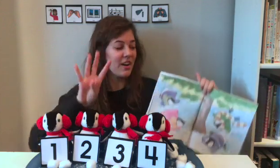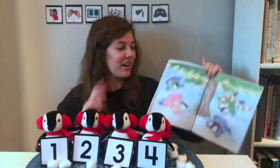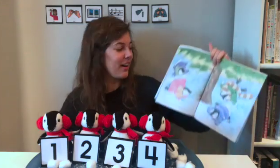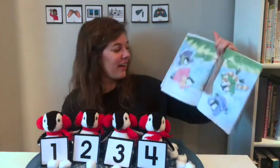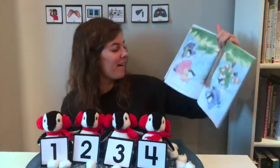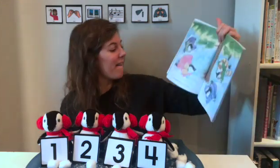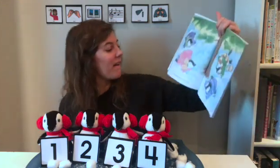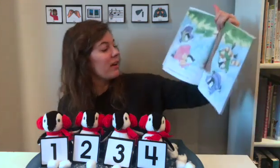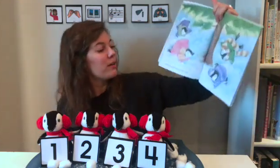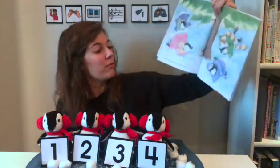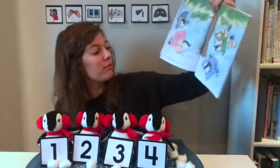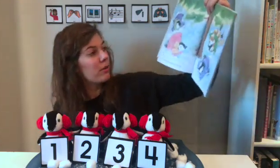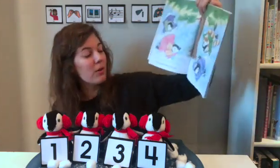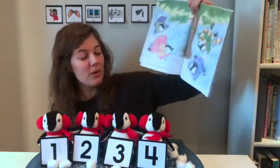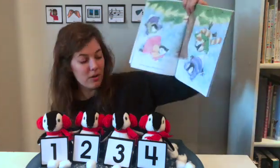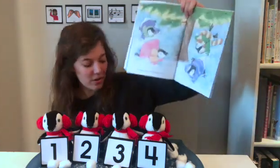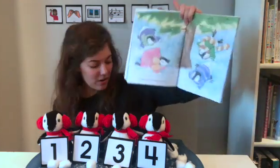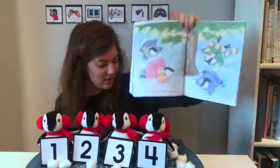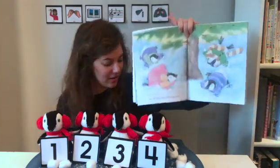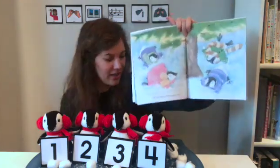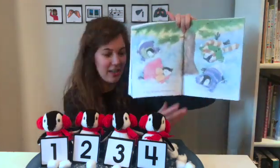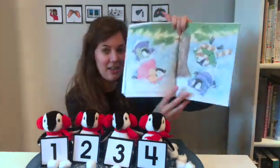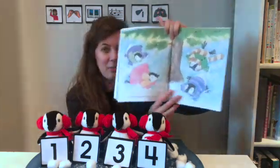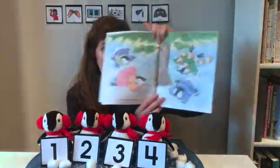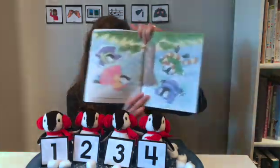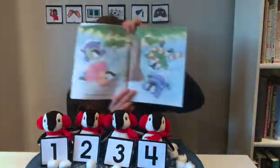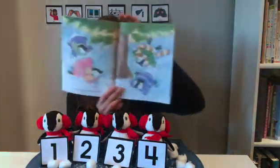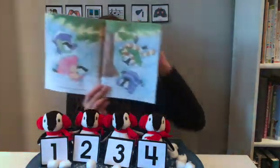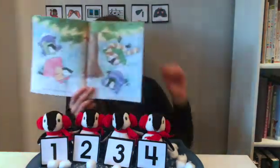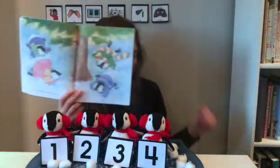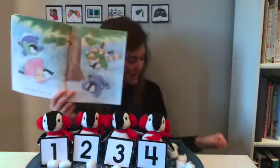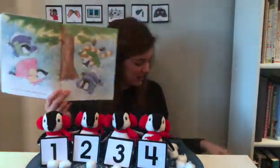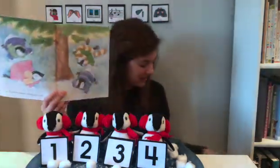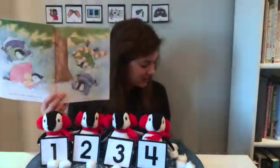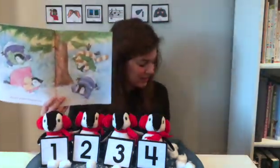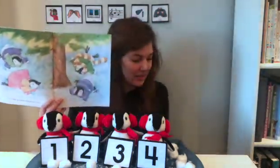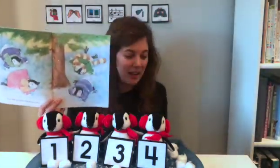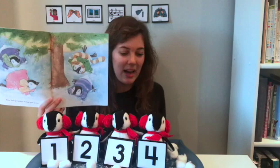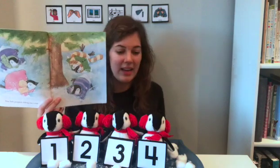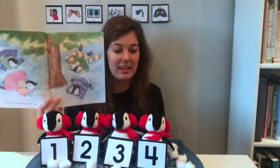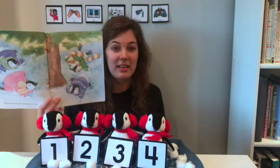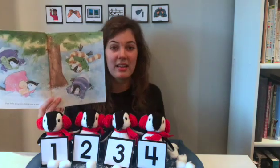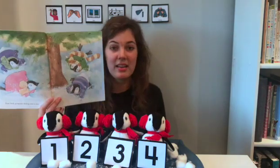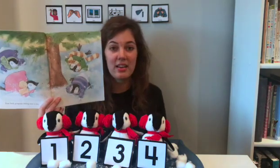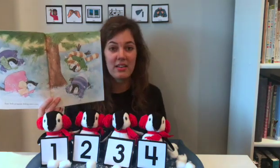1, 2, 3, 4. Four little penguins sliding near a